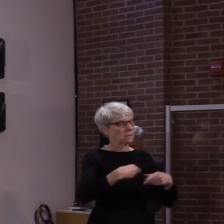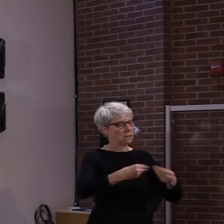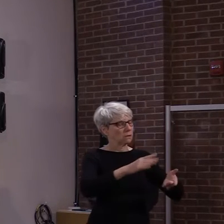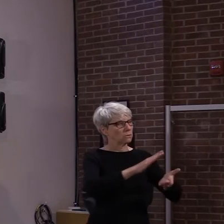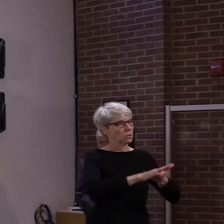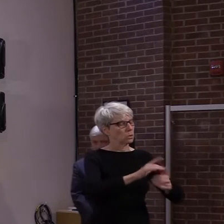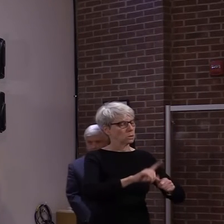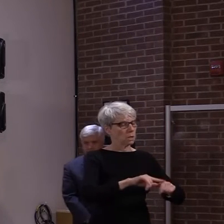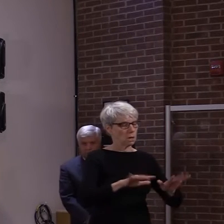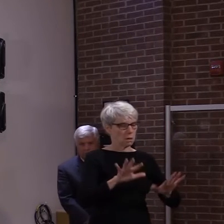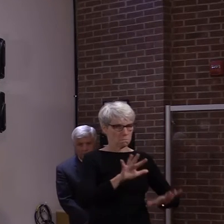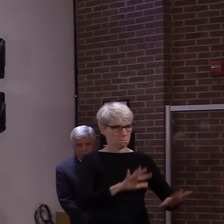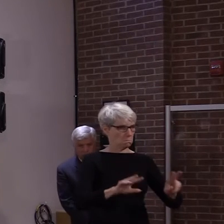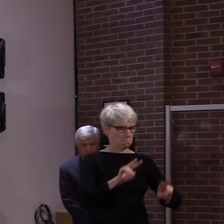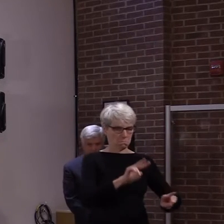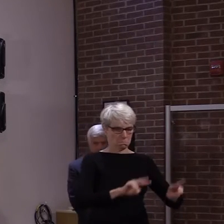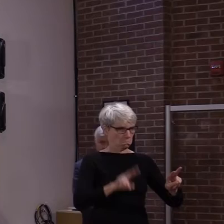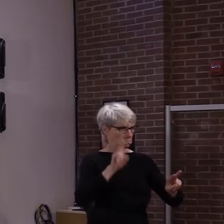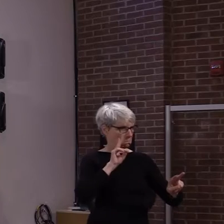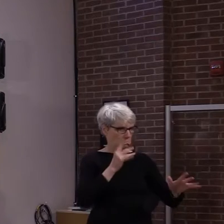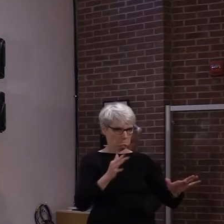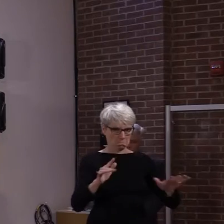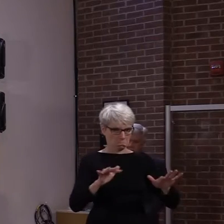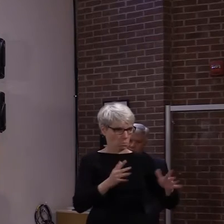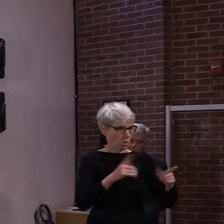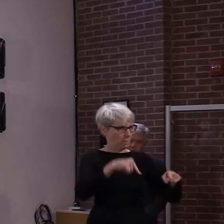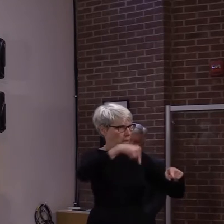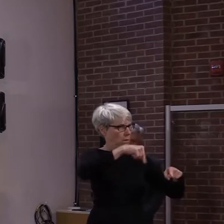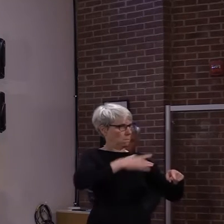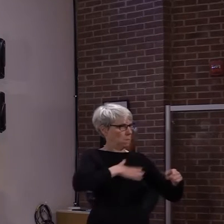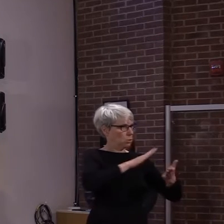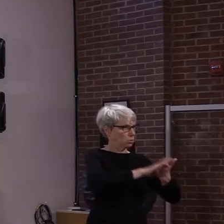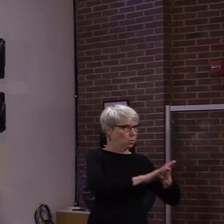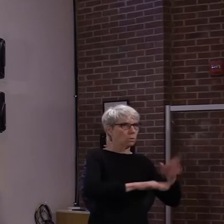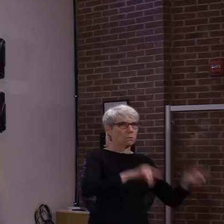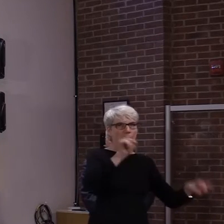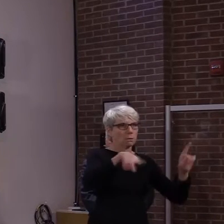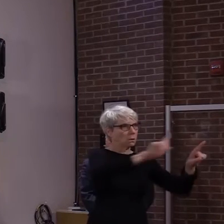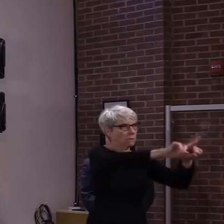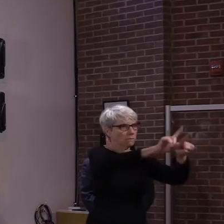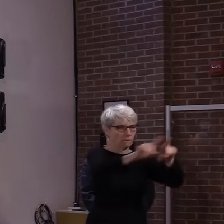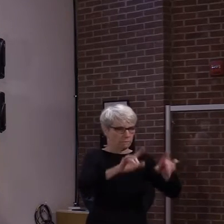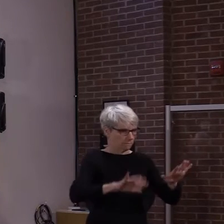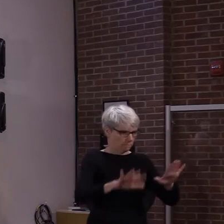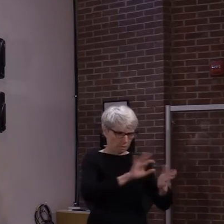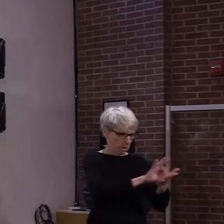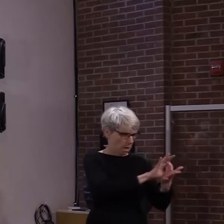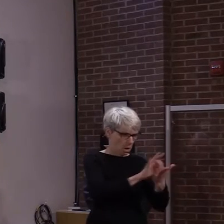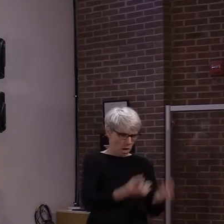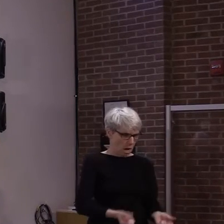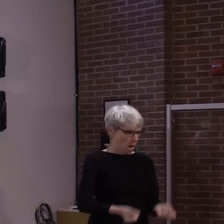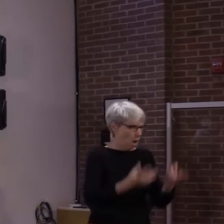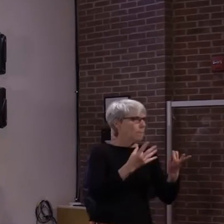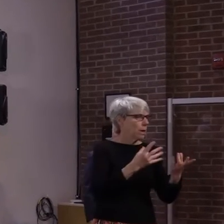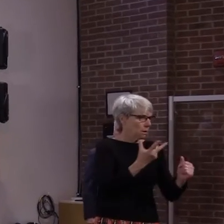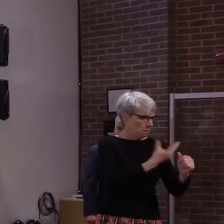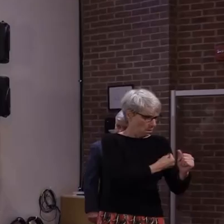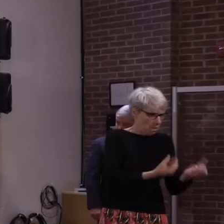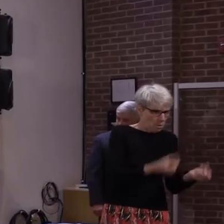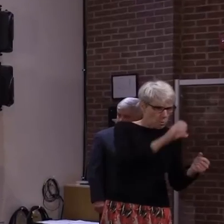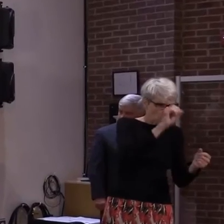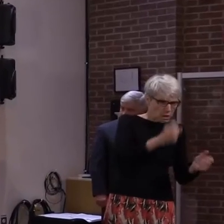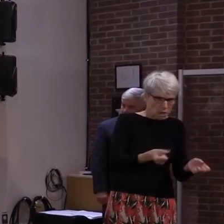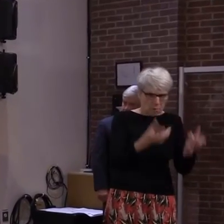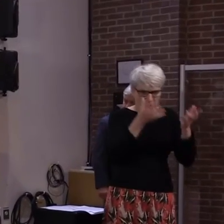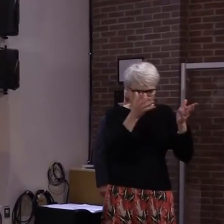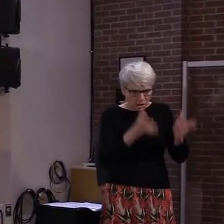to assess their situation in their individual schools to see how many are vaccinated, fully vaccinated or not. So it takes a little time to